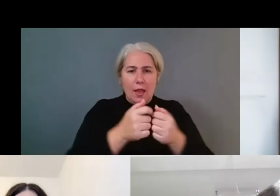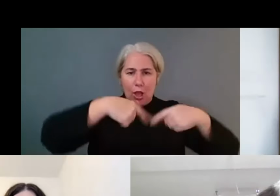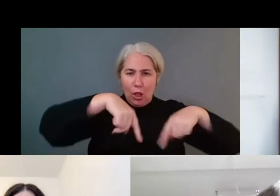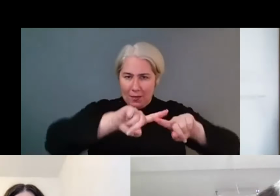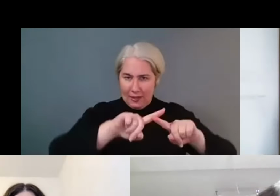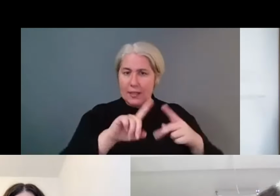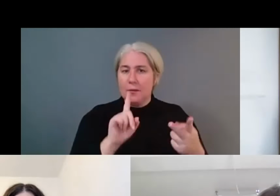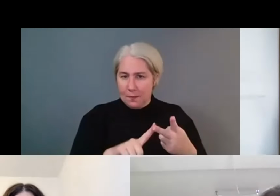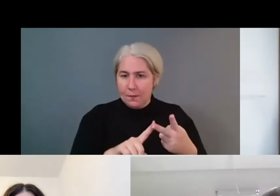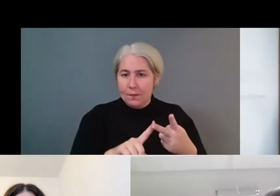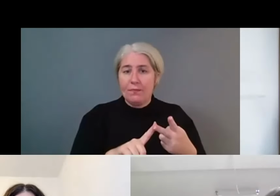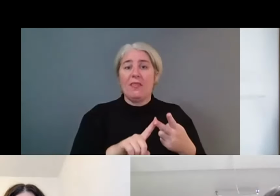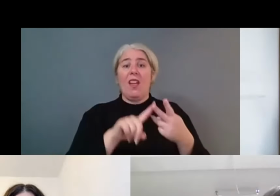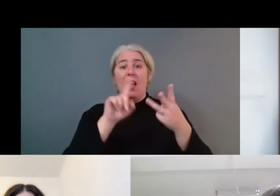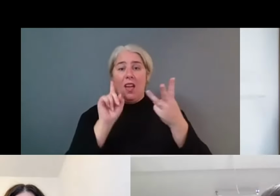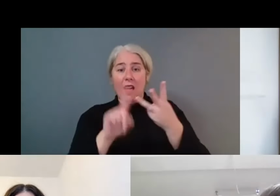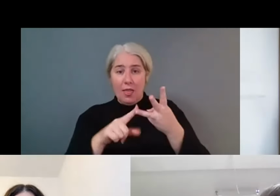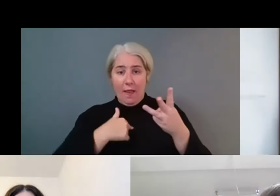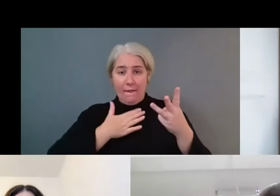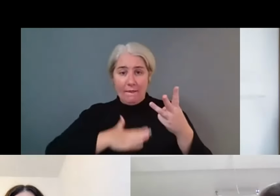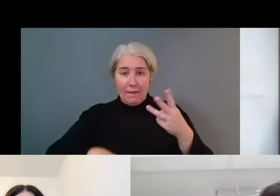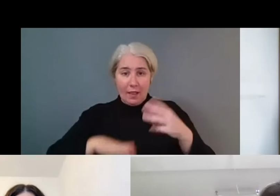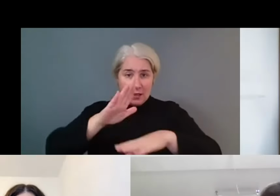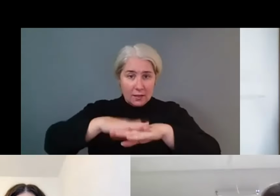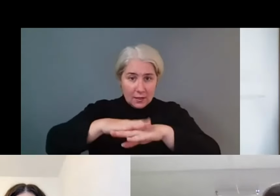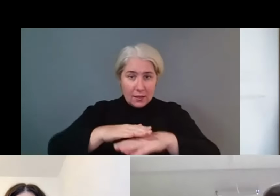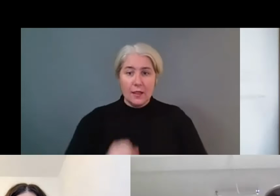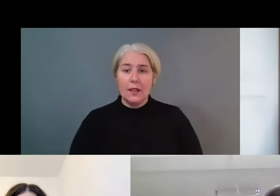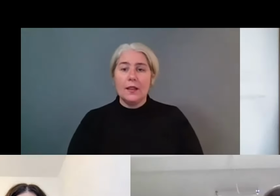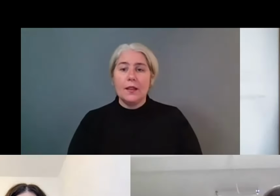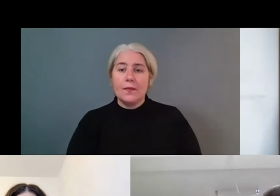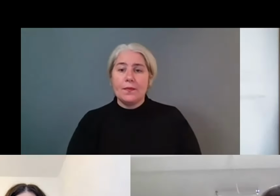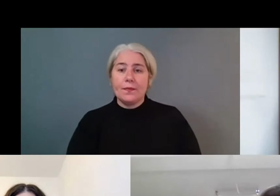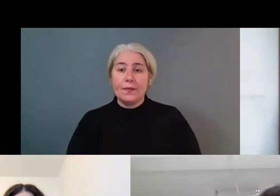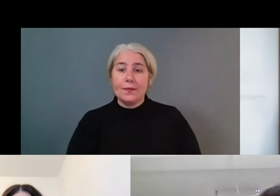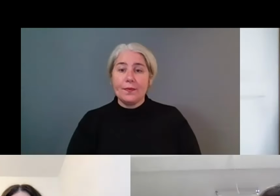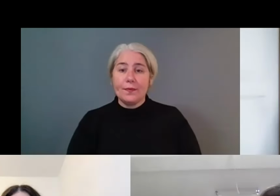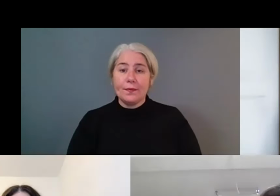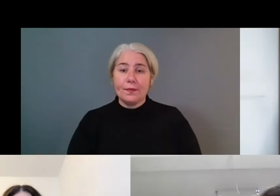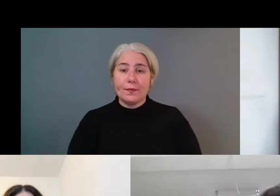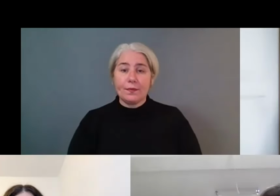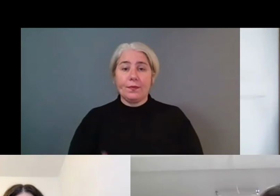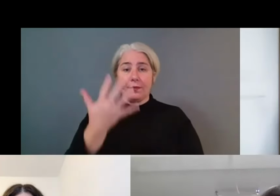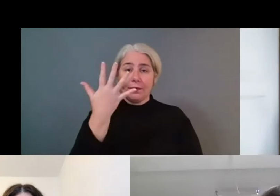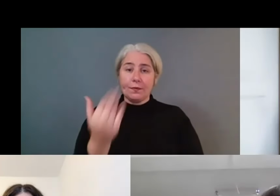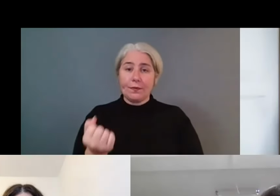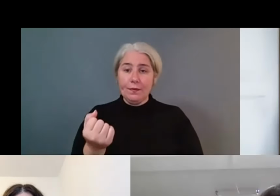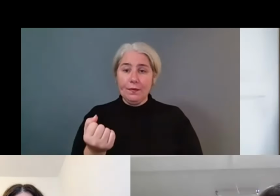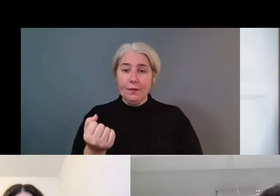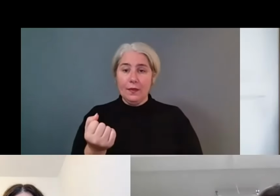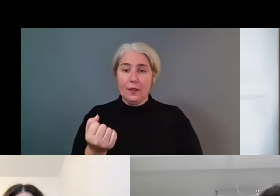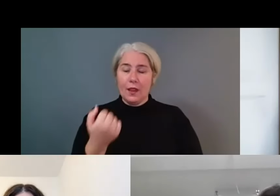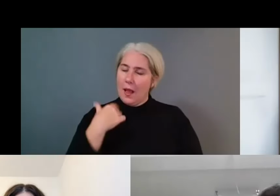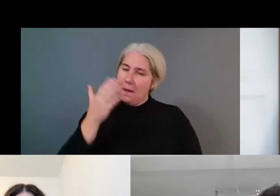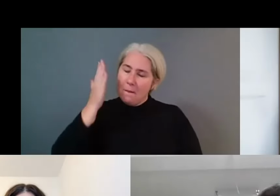other advice I want to give is that I think there's at least one organization which needs to be mentioned in